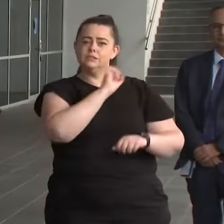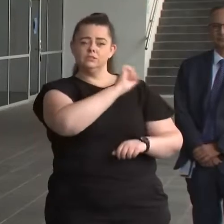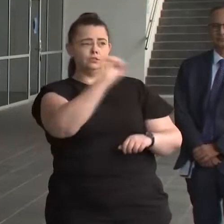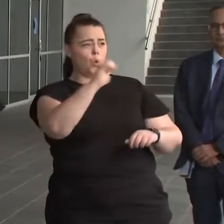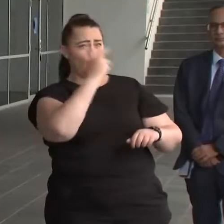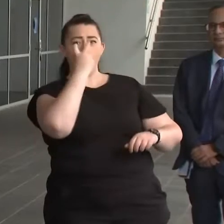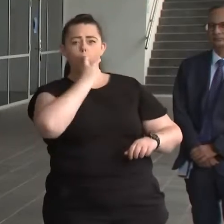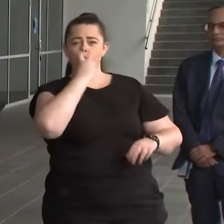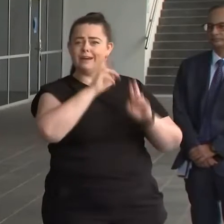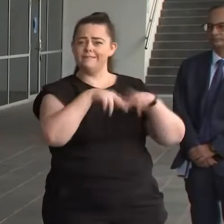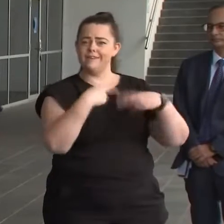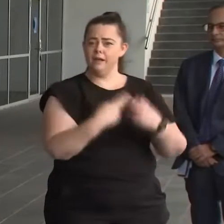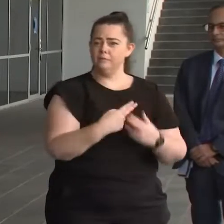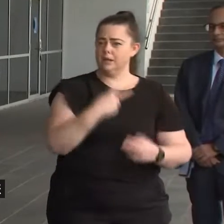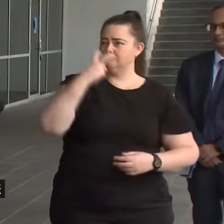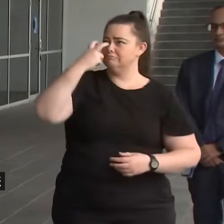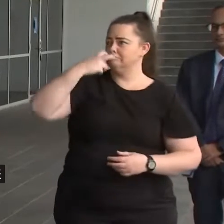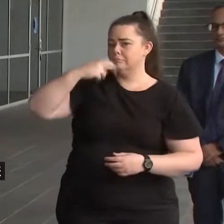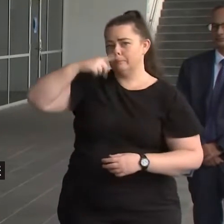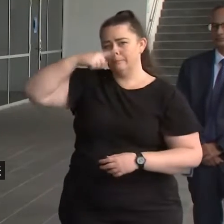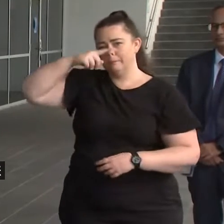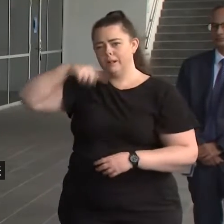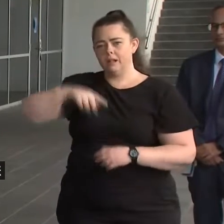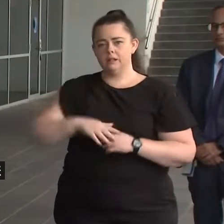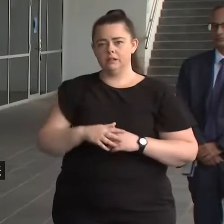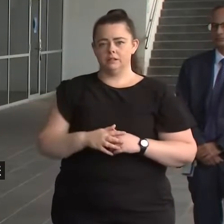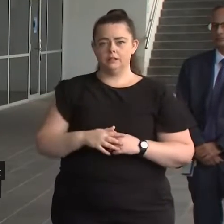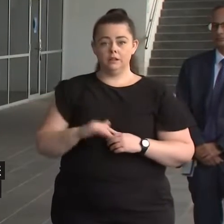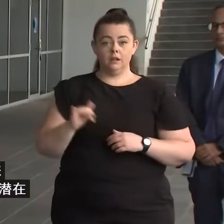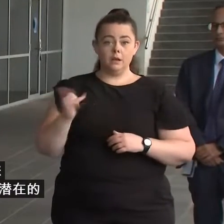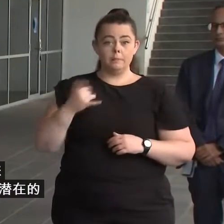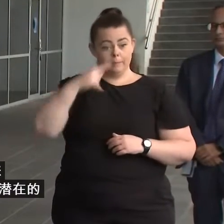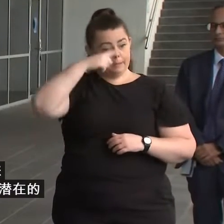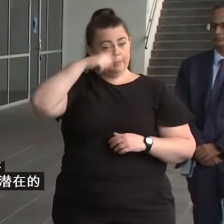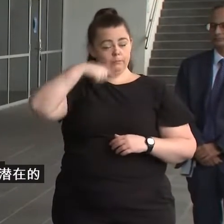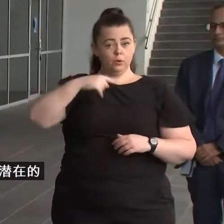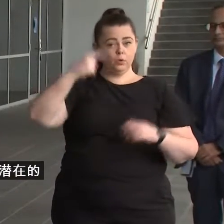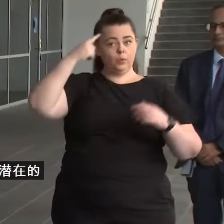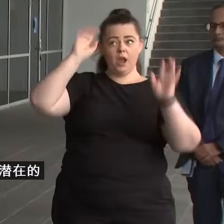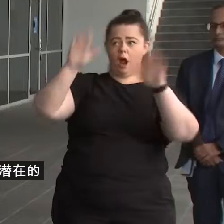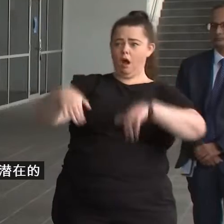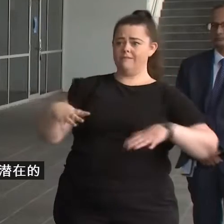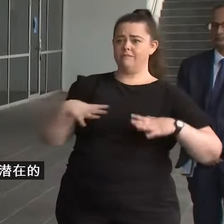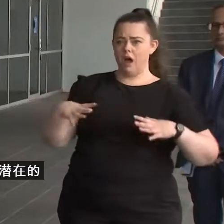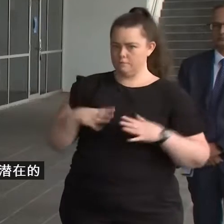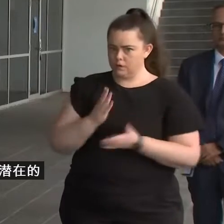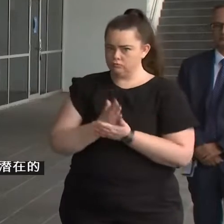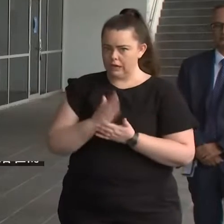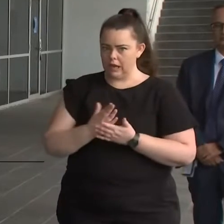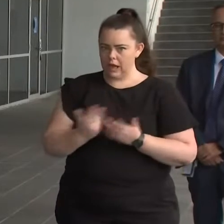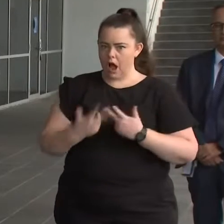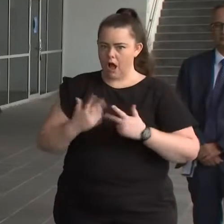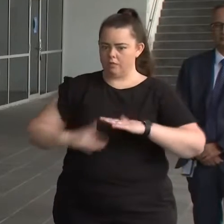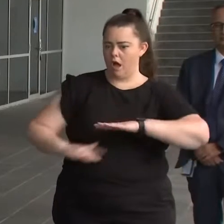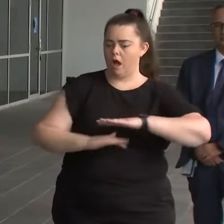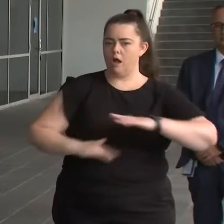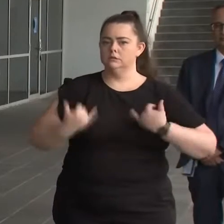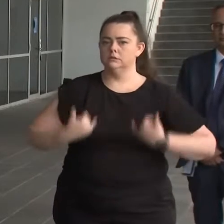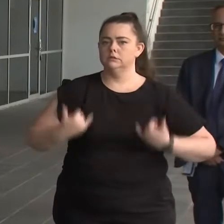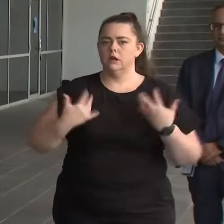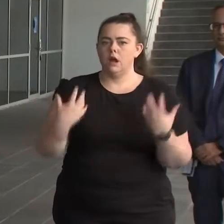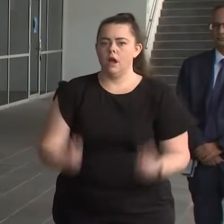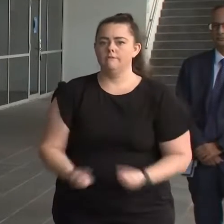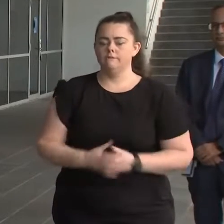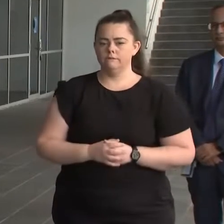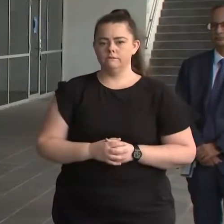broader family, your people that you may not be aware have chronic underlying health conditions. To protect them,